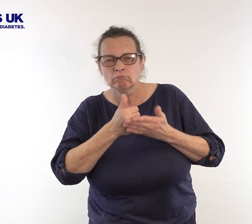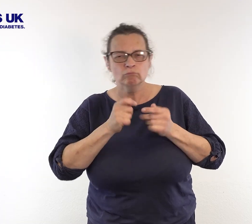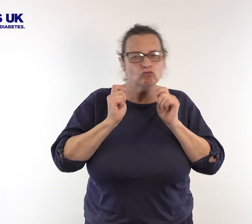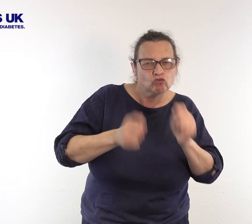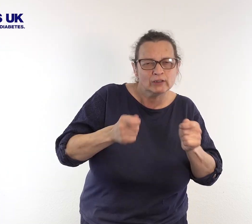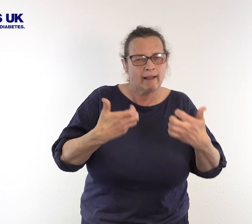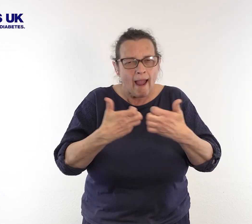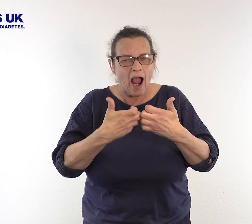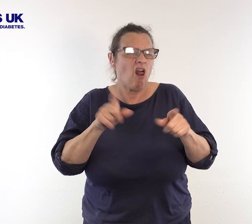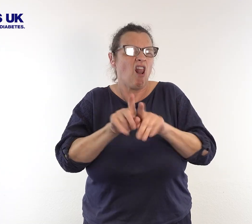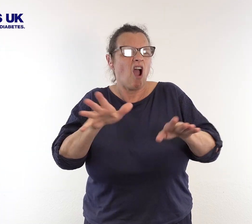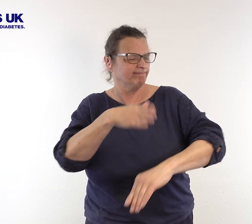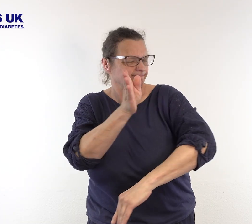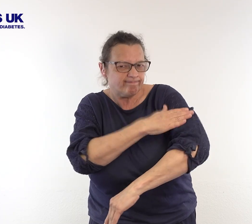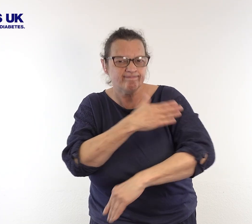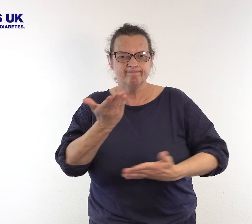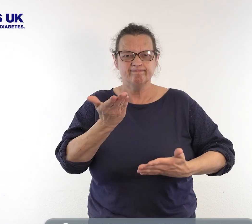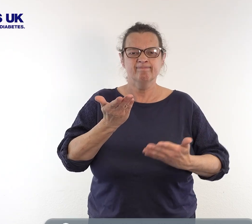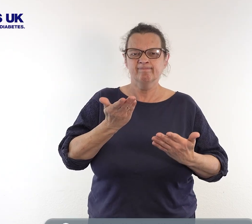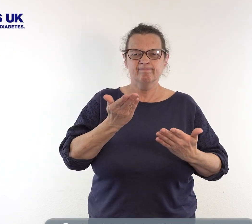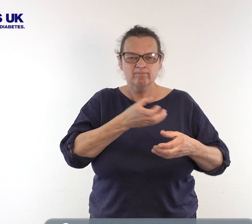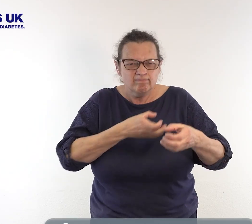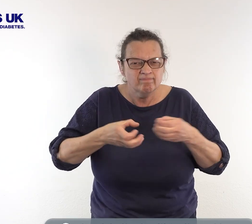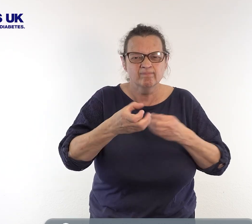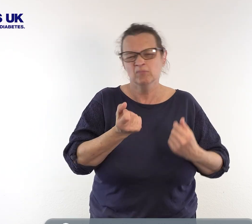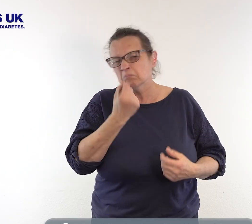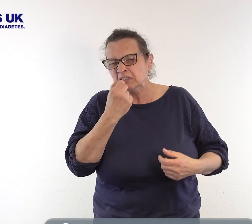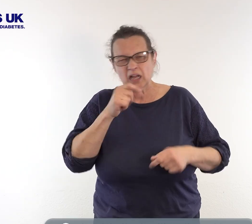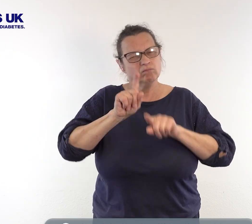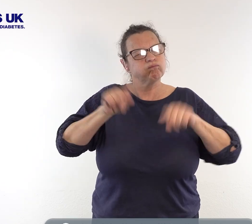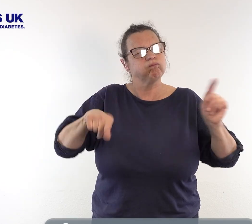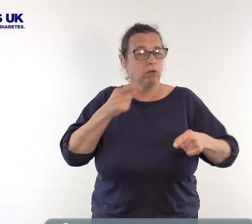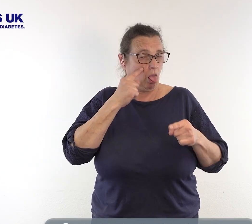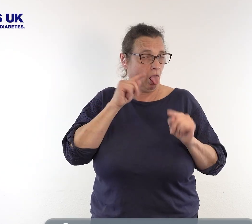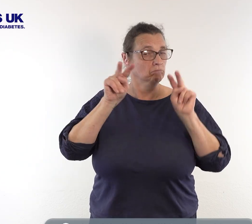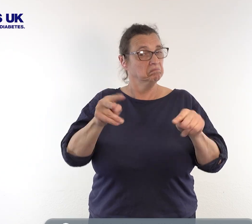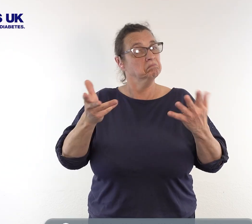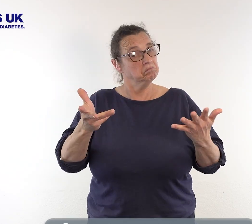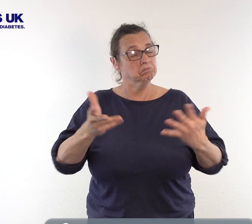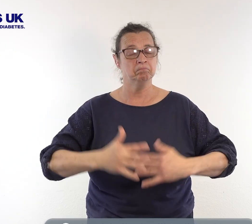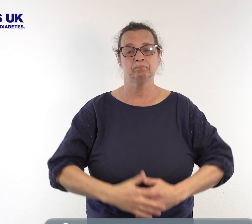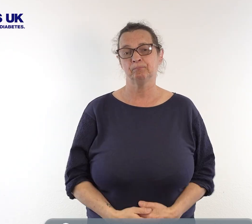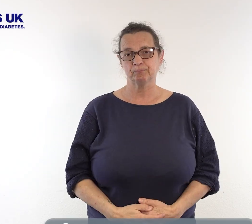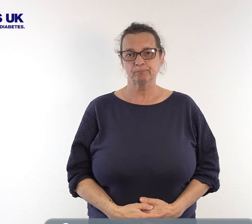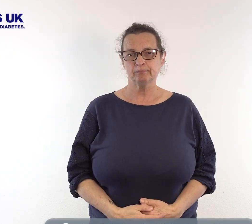The NHS Better Health website provides advice about treatments that can help you quit, including nicotine replacement therapies and